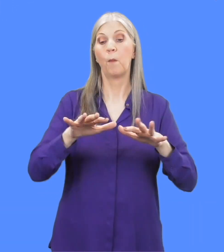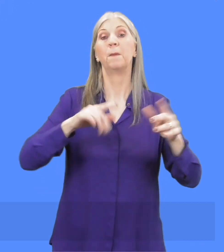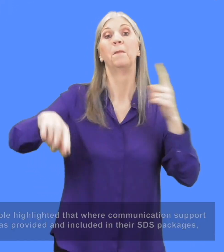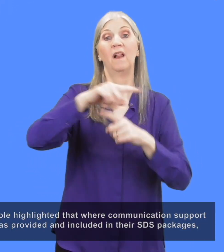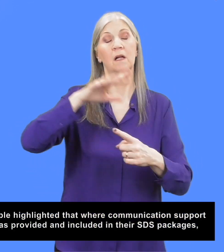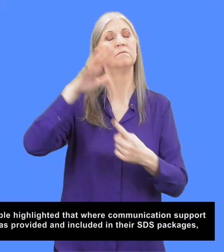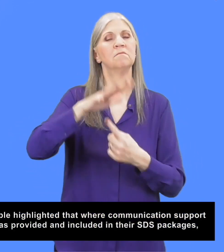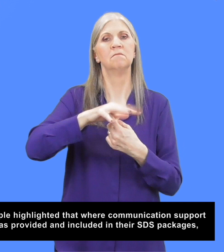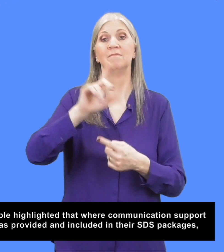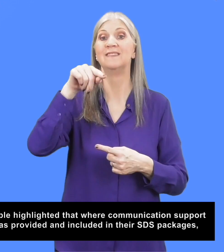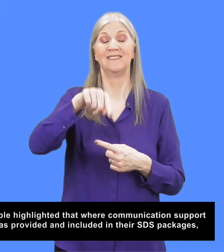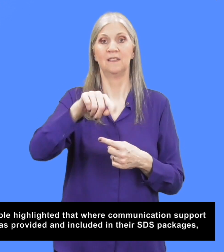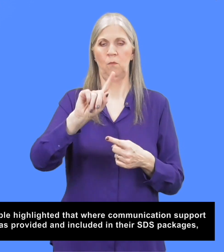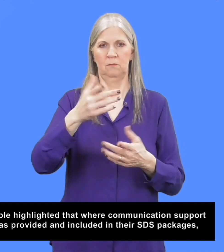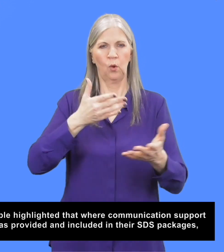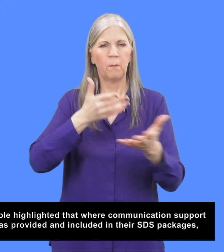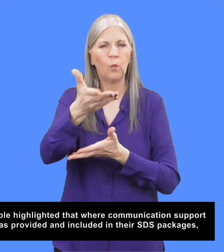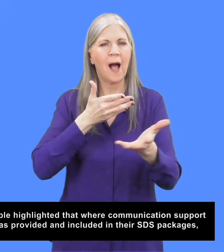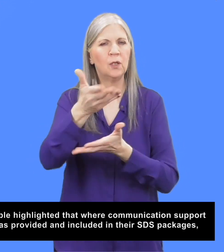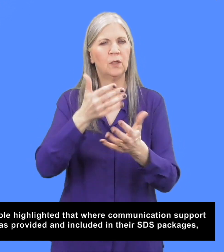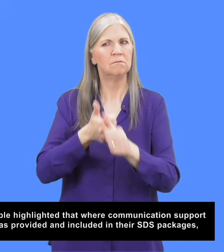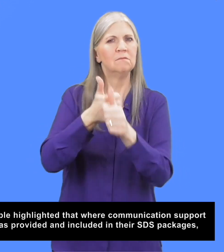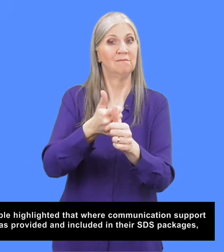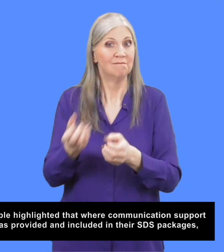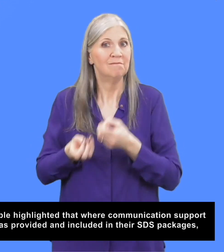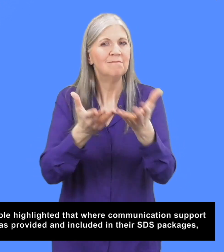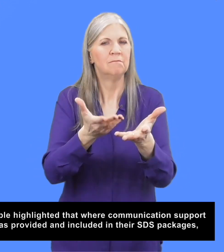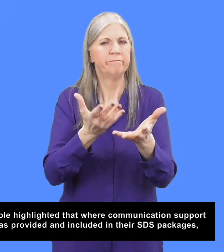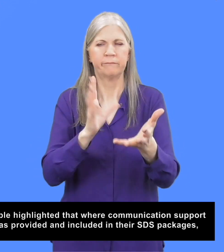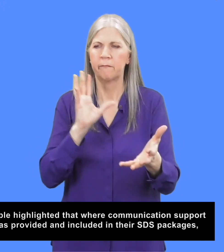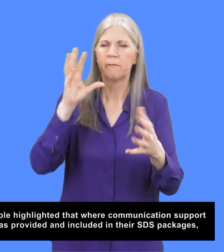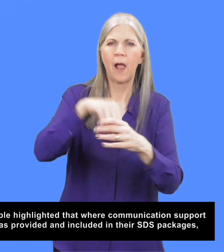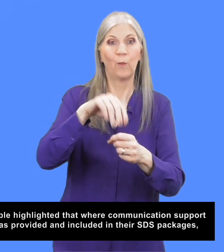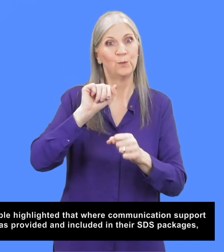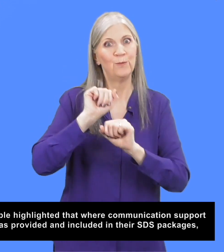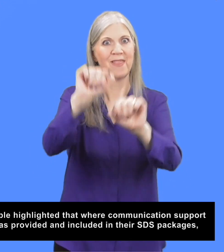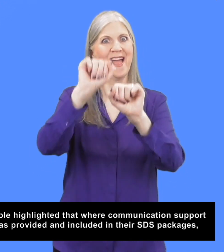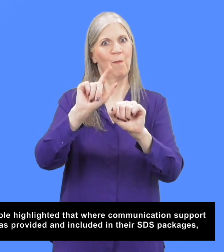People highlighted that where communication support was provided and included in their SDS packages,